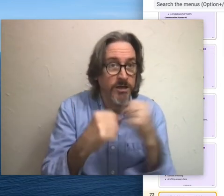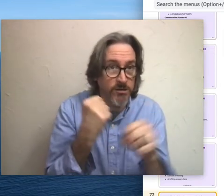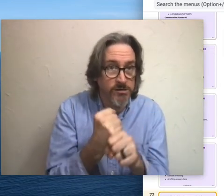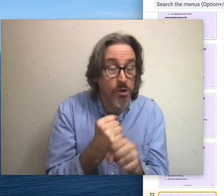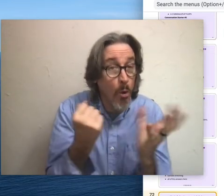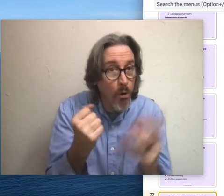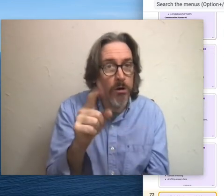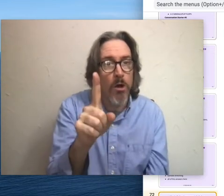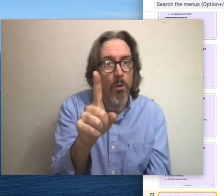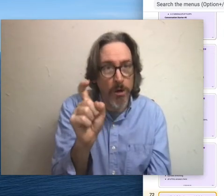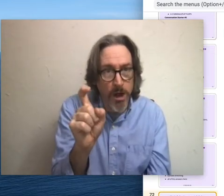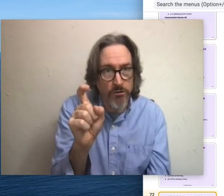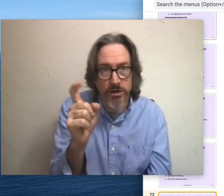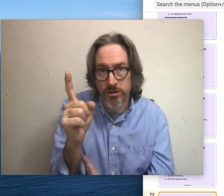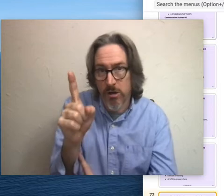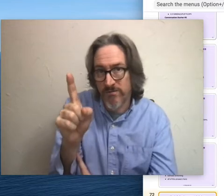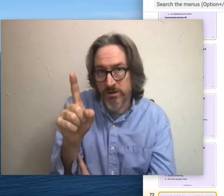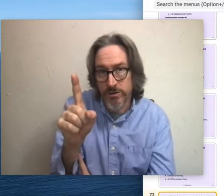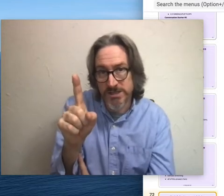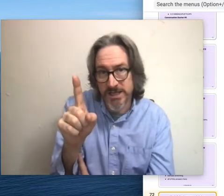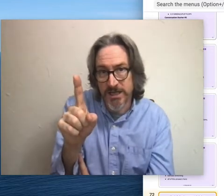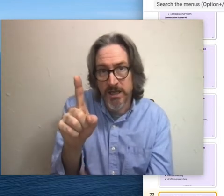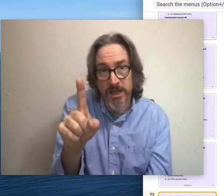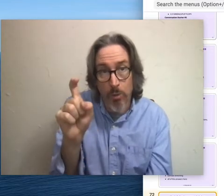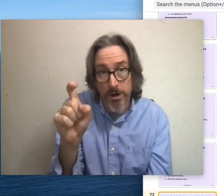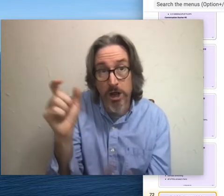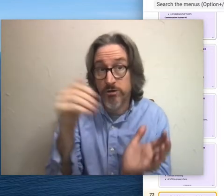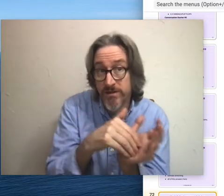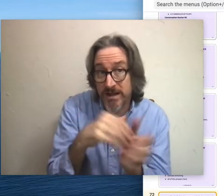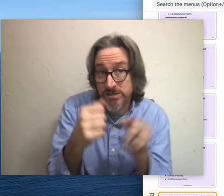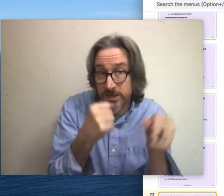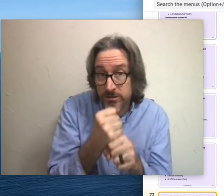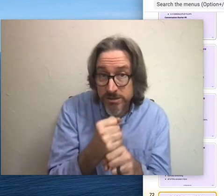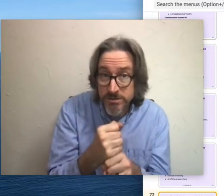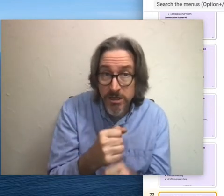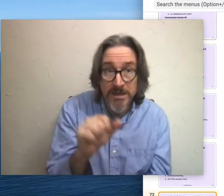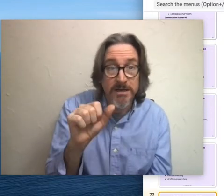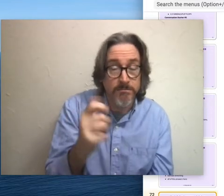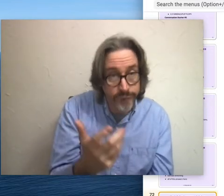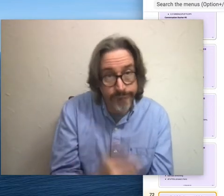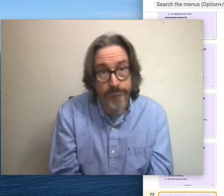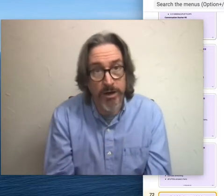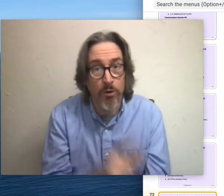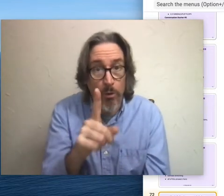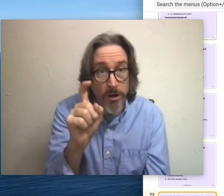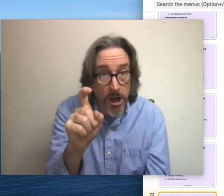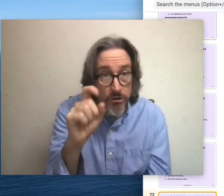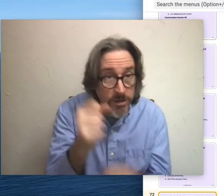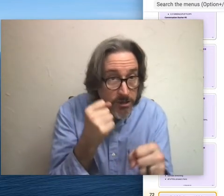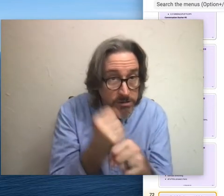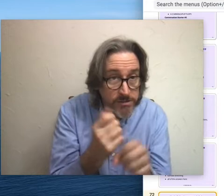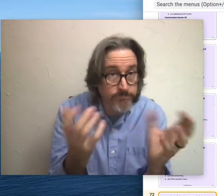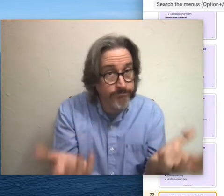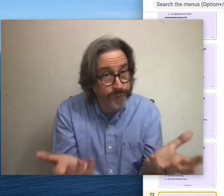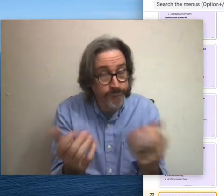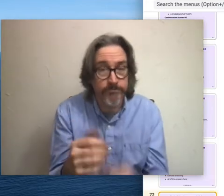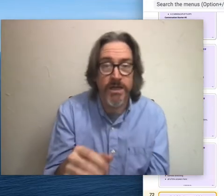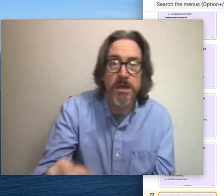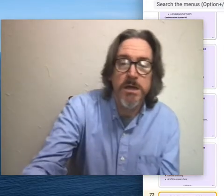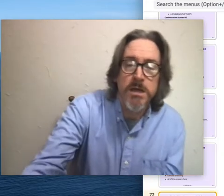100 years, or 100. You can see like 100,000 years, right, or 100 years,